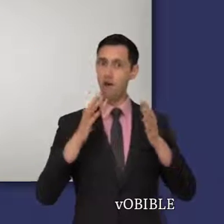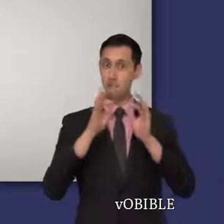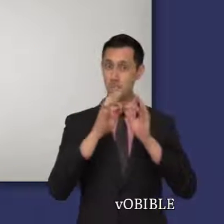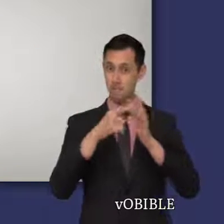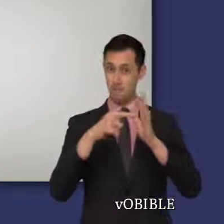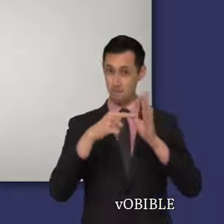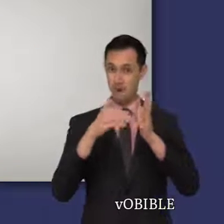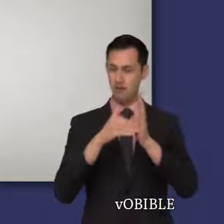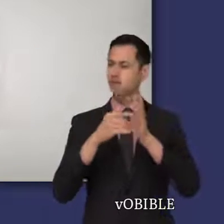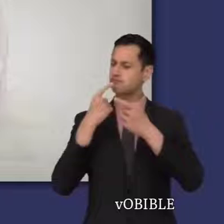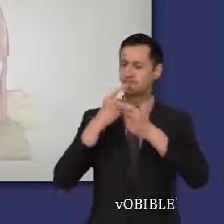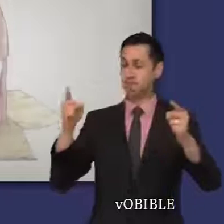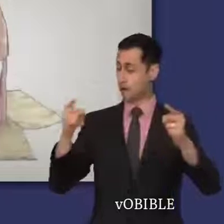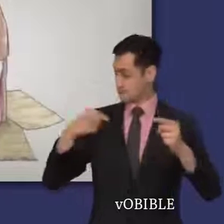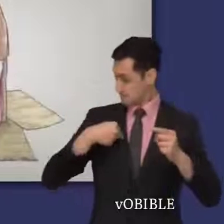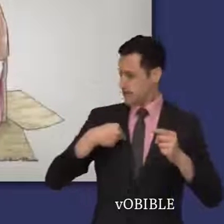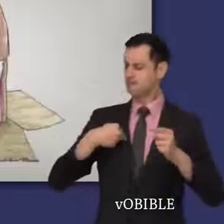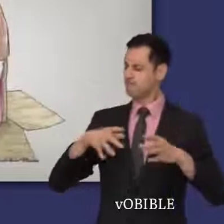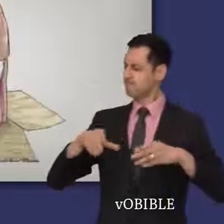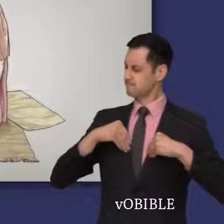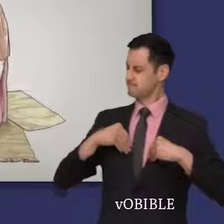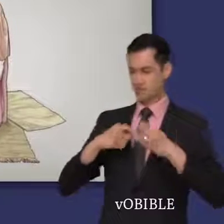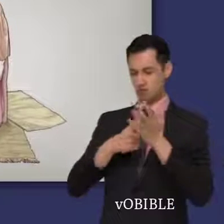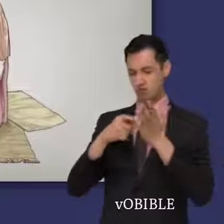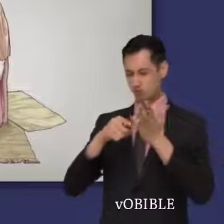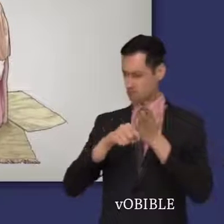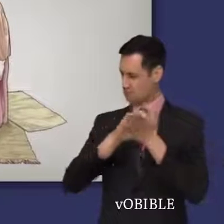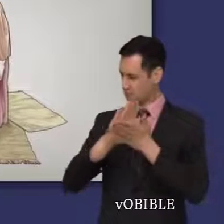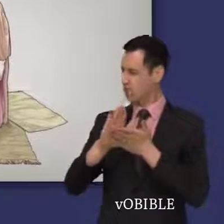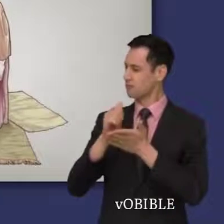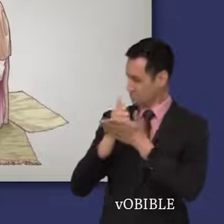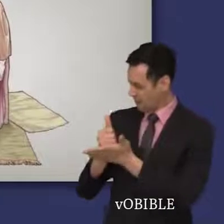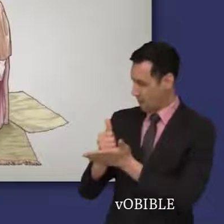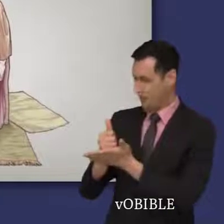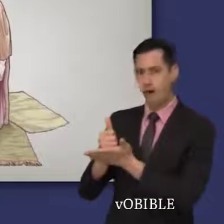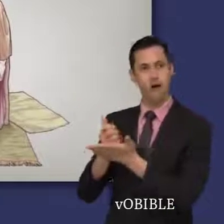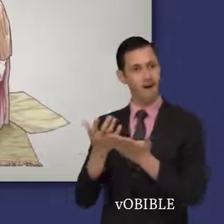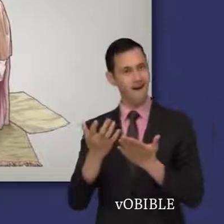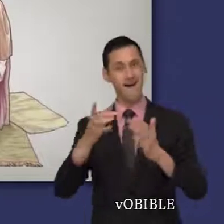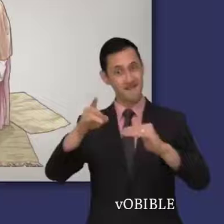Boaz now marries Ruth, and they have a son, whom the neighbor women name Obed.